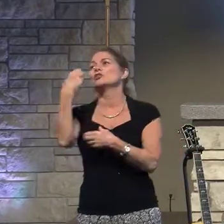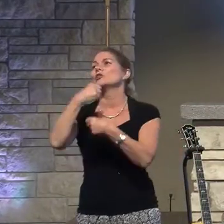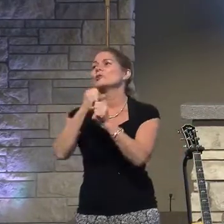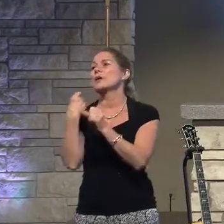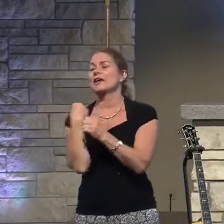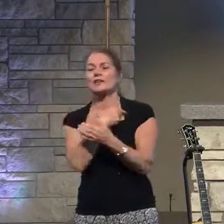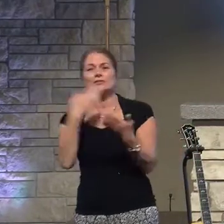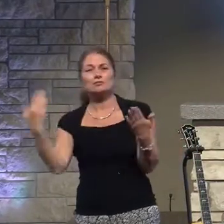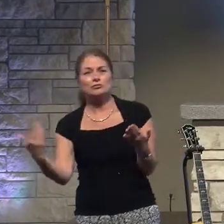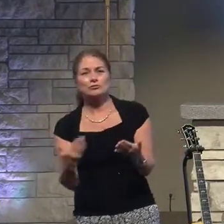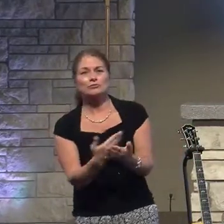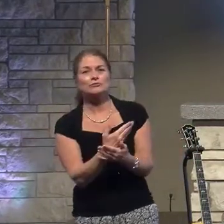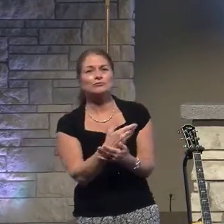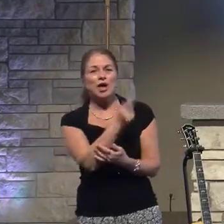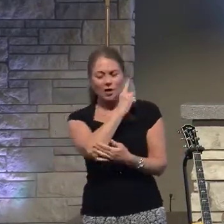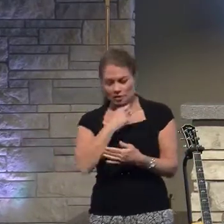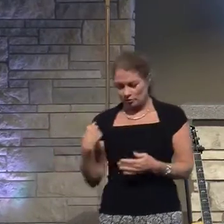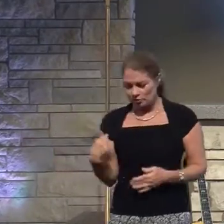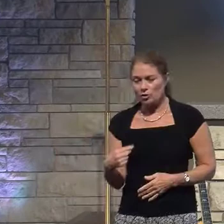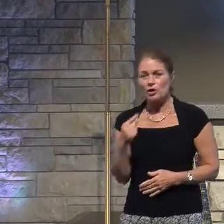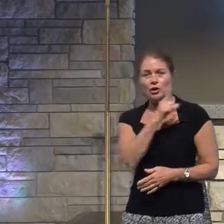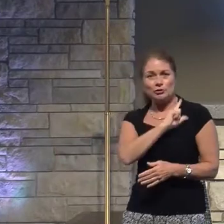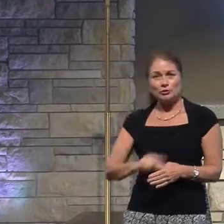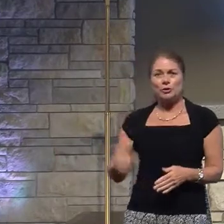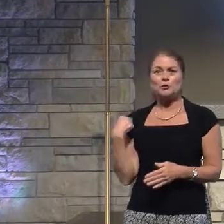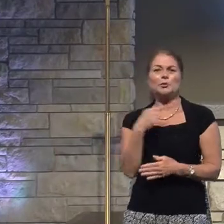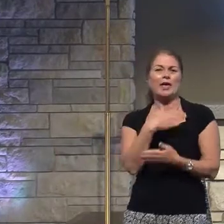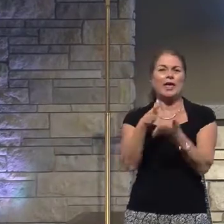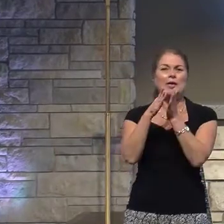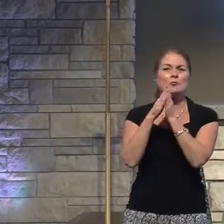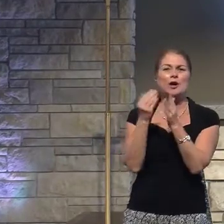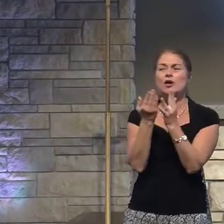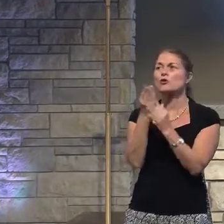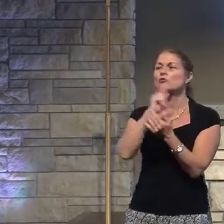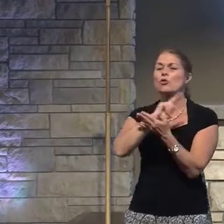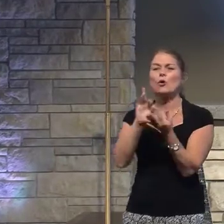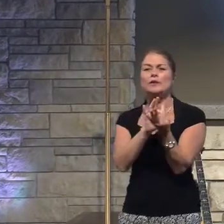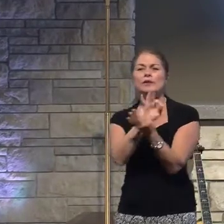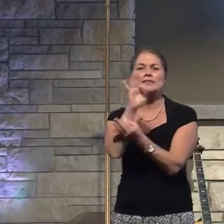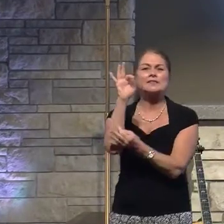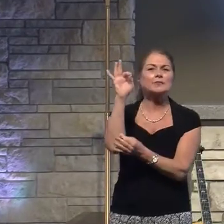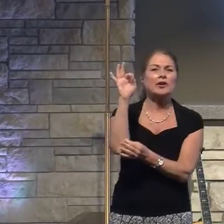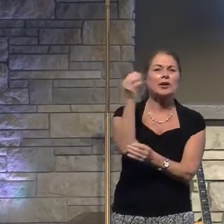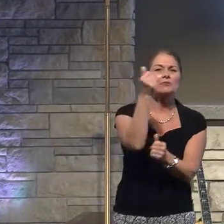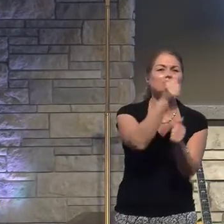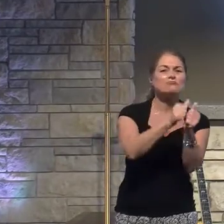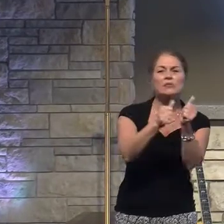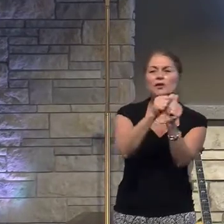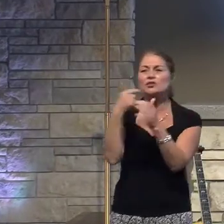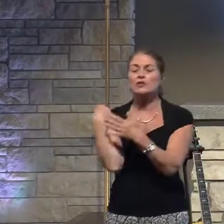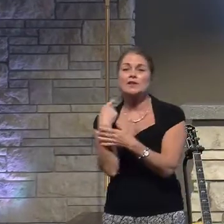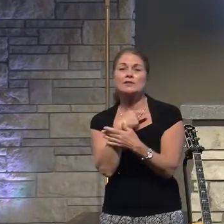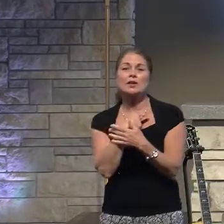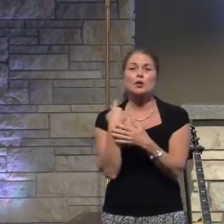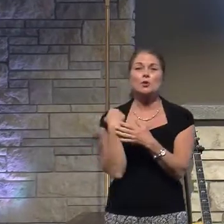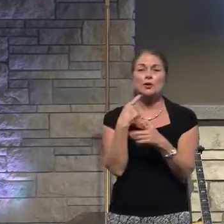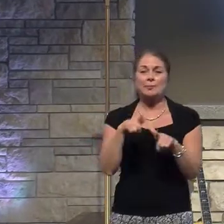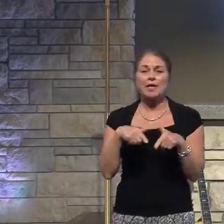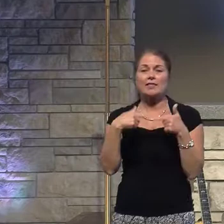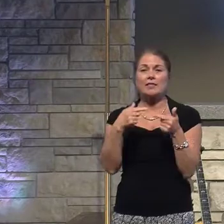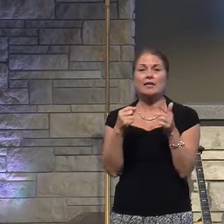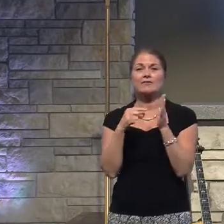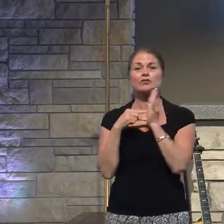us. Lord, we pray that by the power of your Holy Spirit at work in and through each and every one of us, that we may live